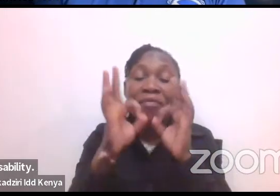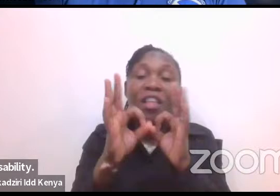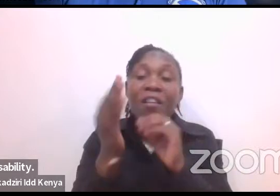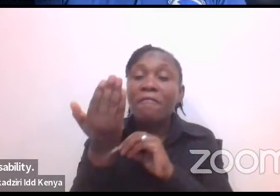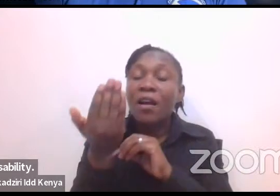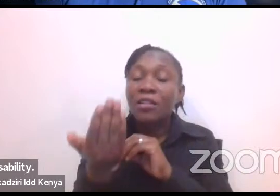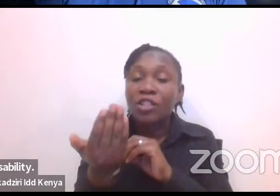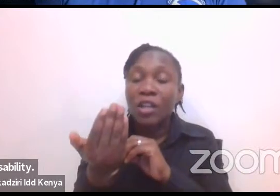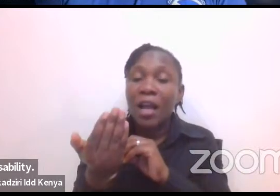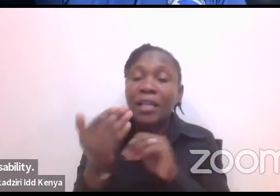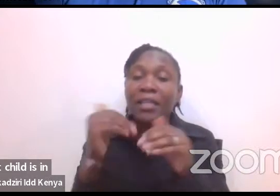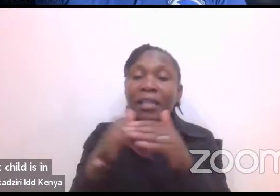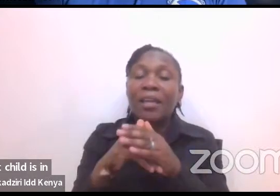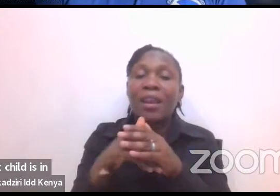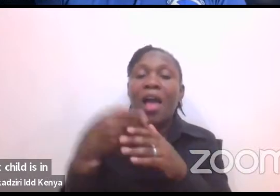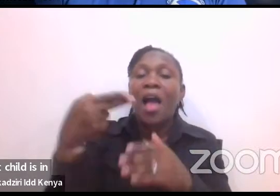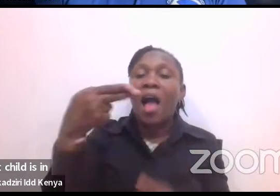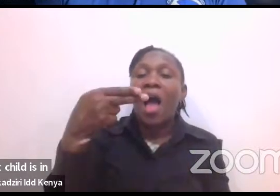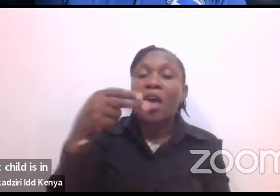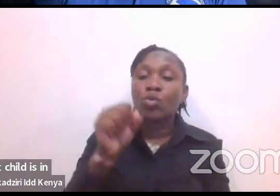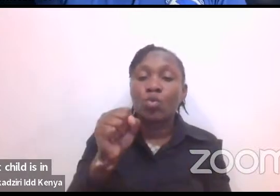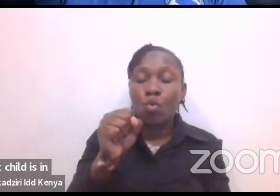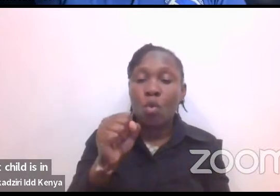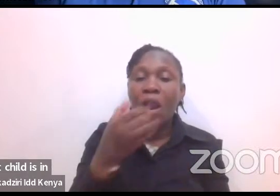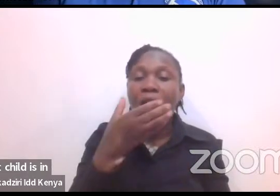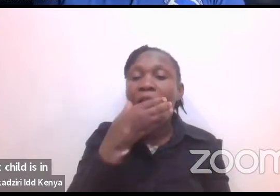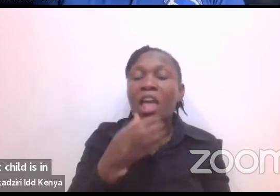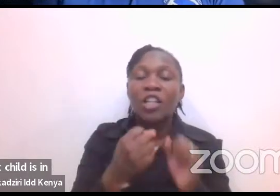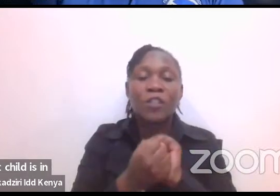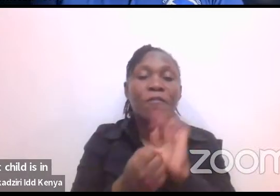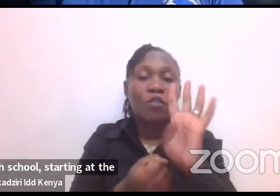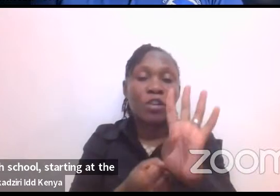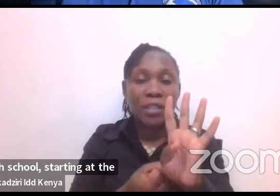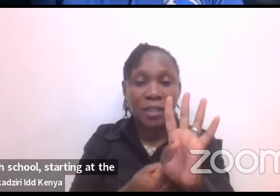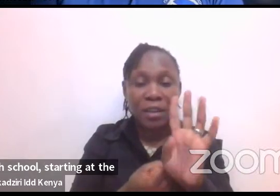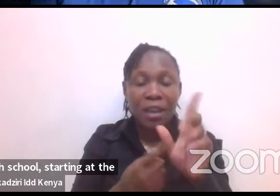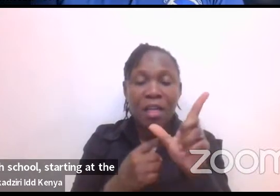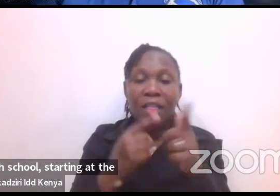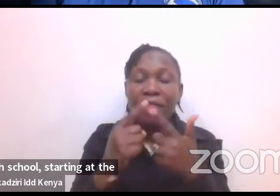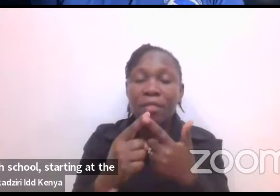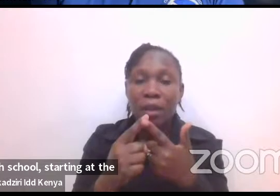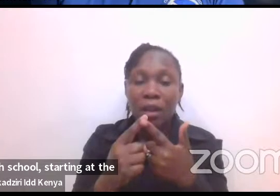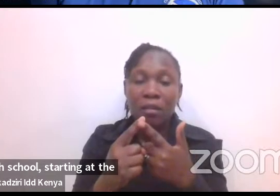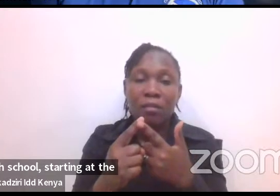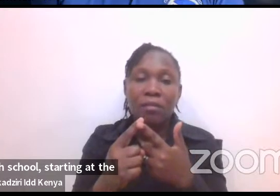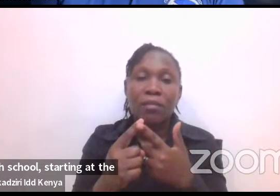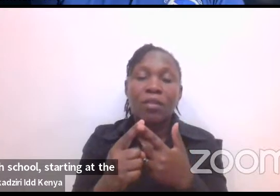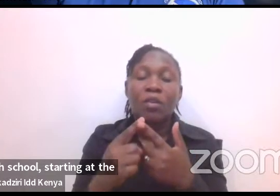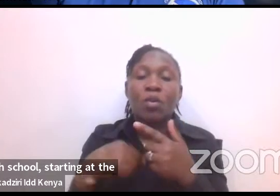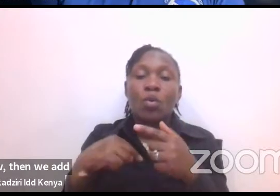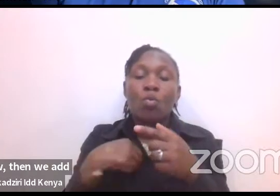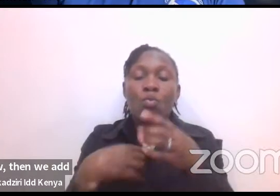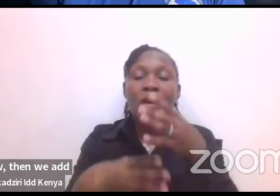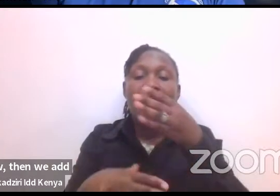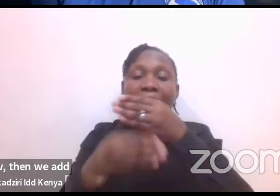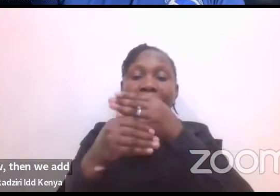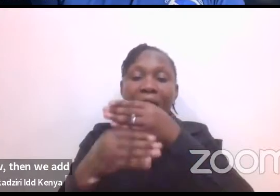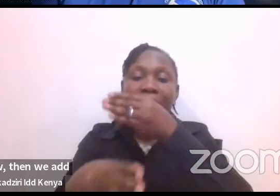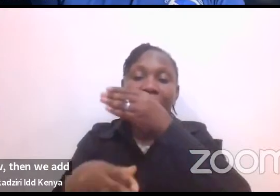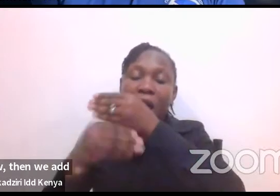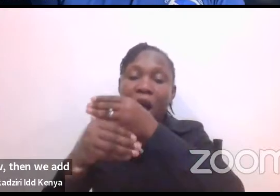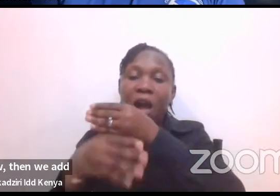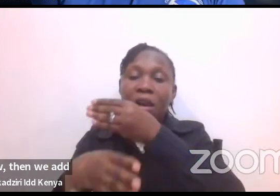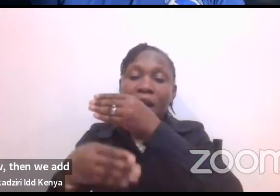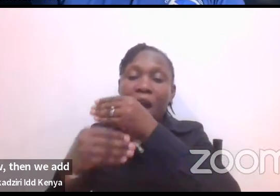in high school, starting at the age of 14, then we add on more. We have the